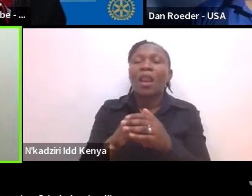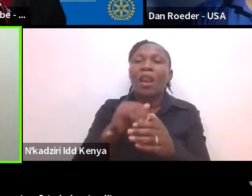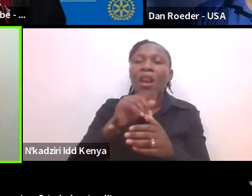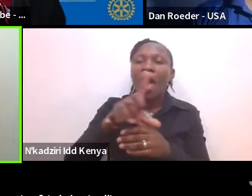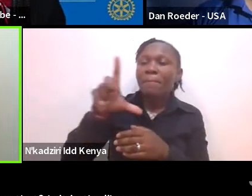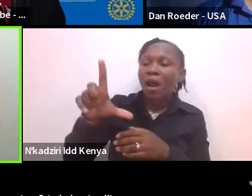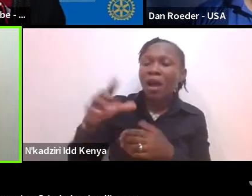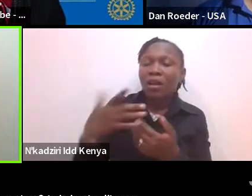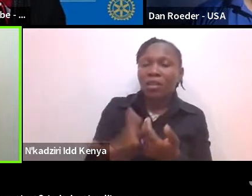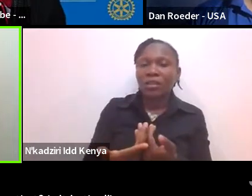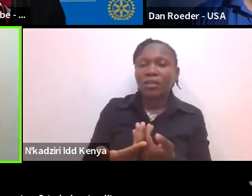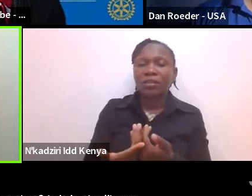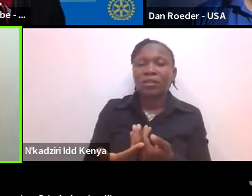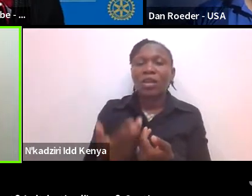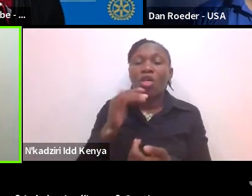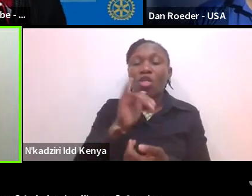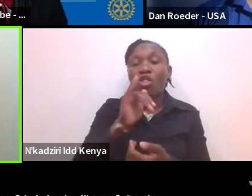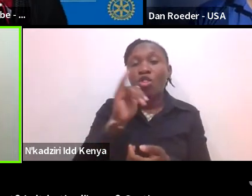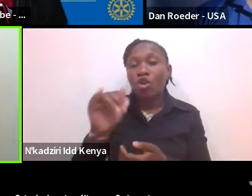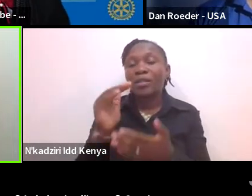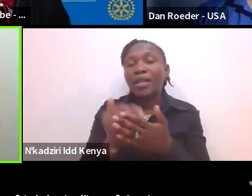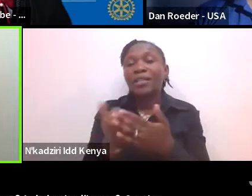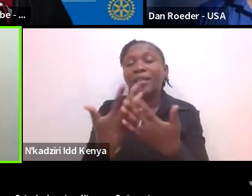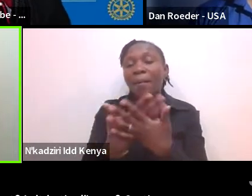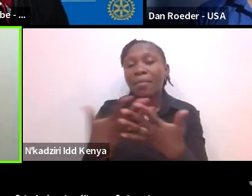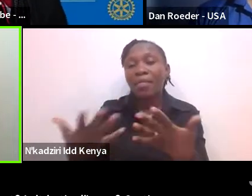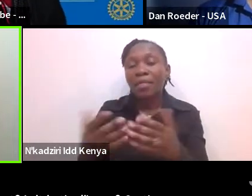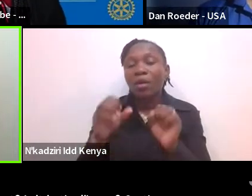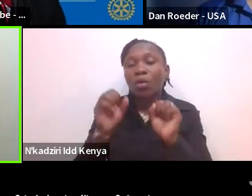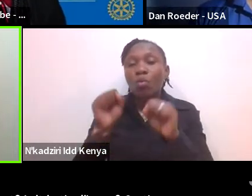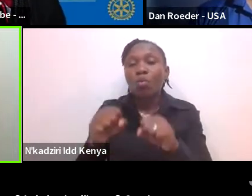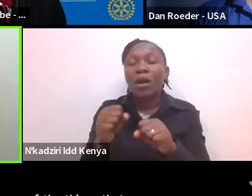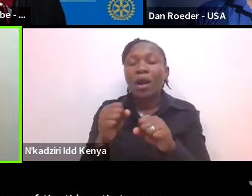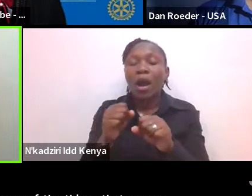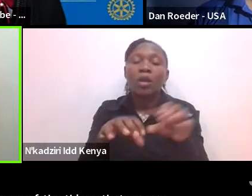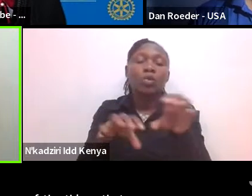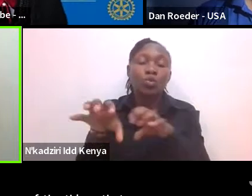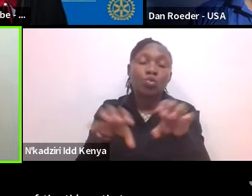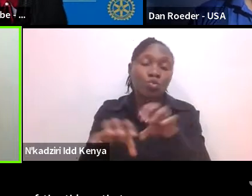computer? Those are some of the things that we can do